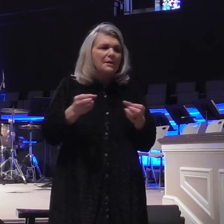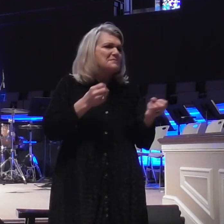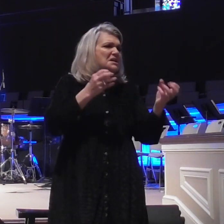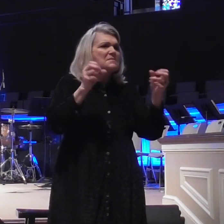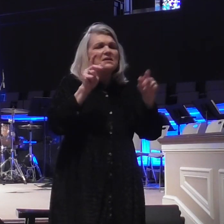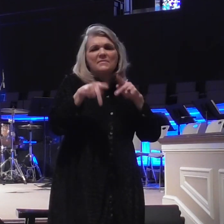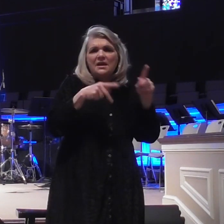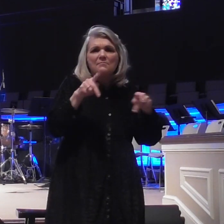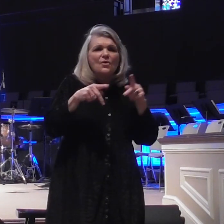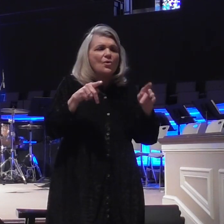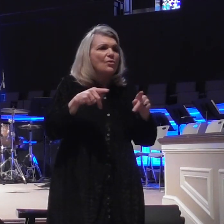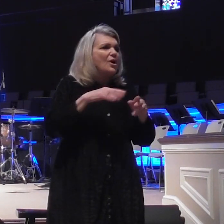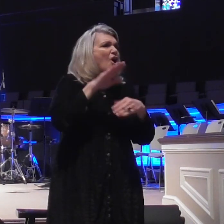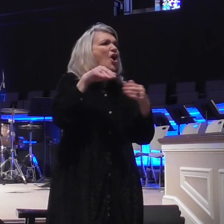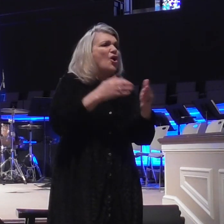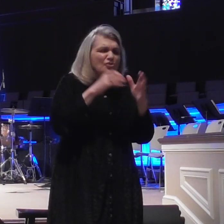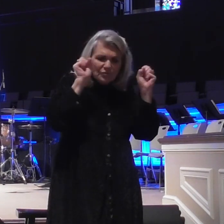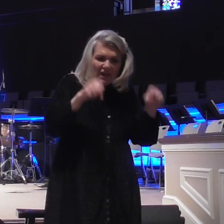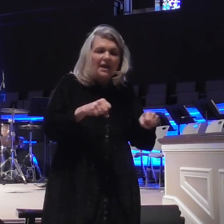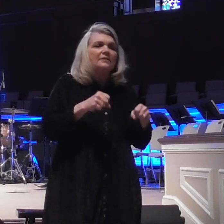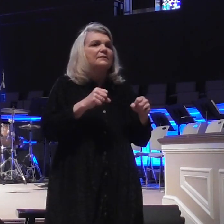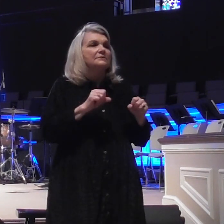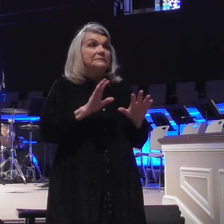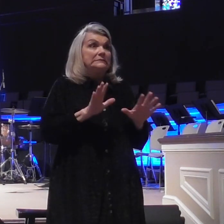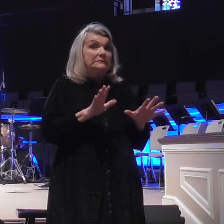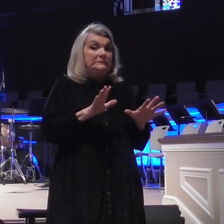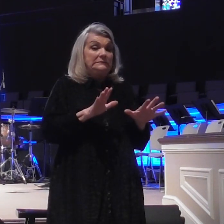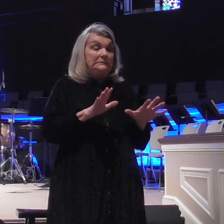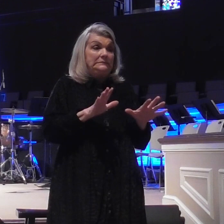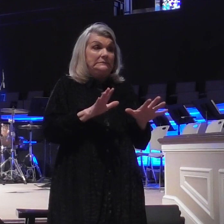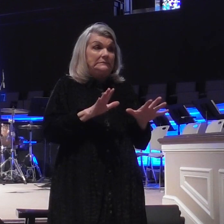people as they possibly could. And that was the path to freedom.